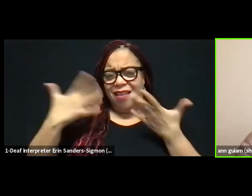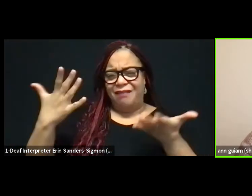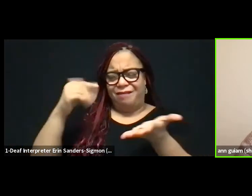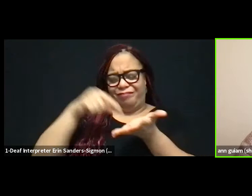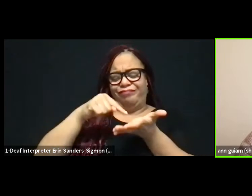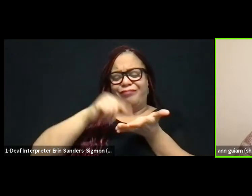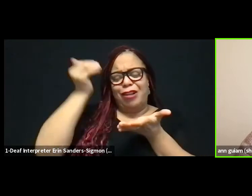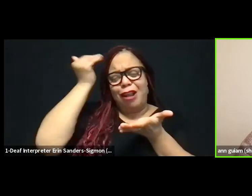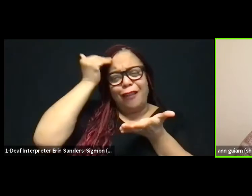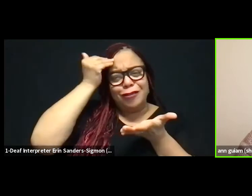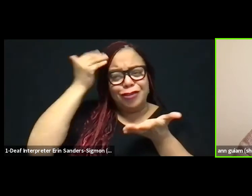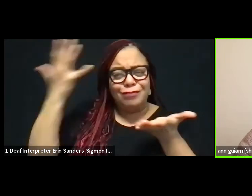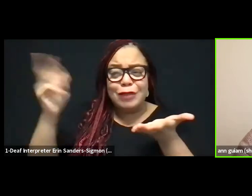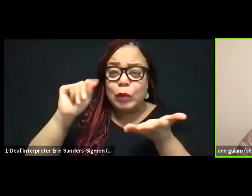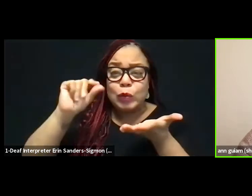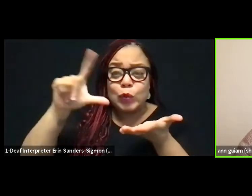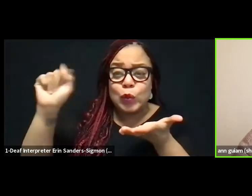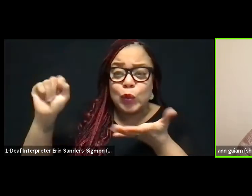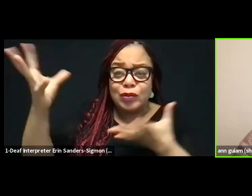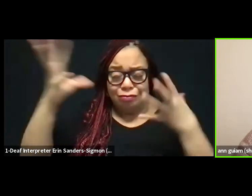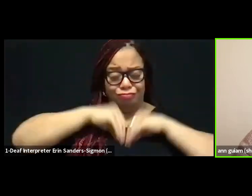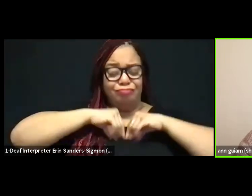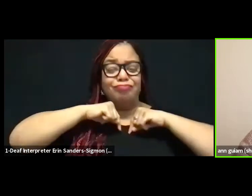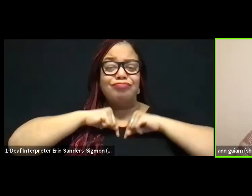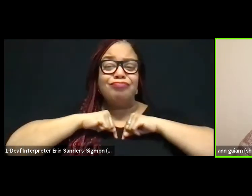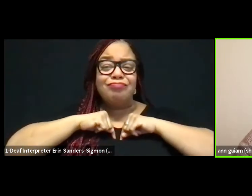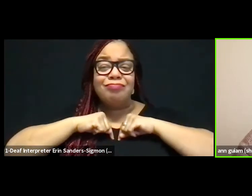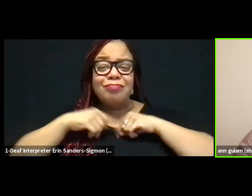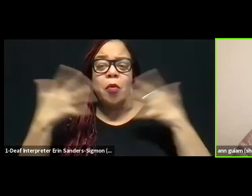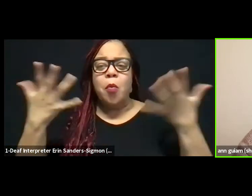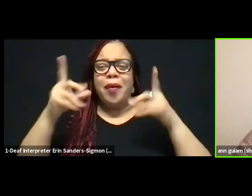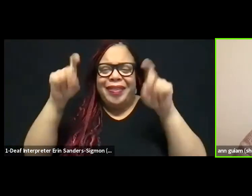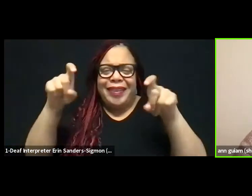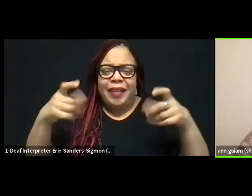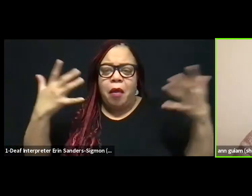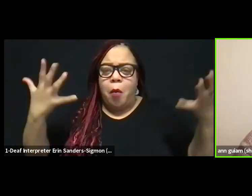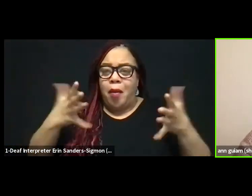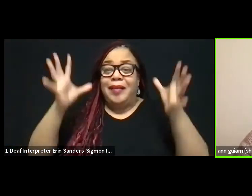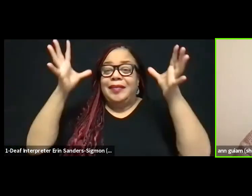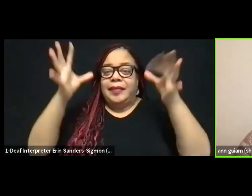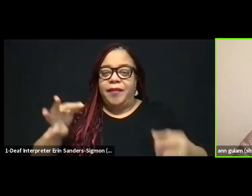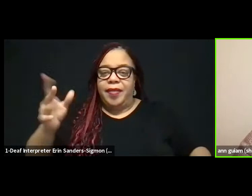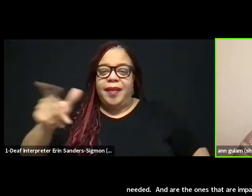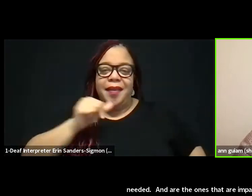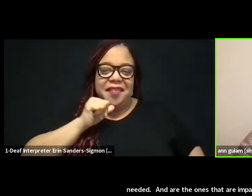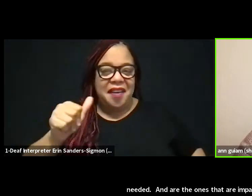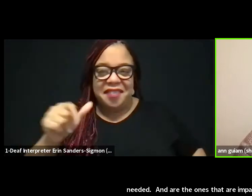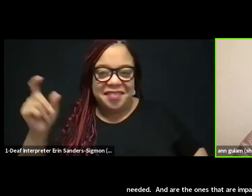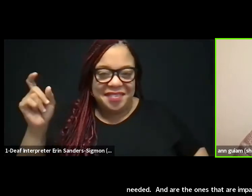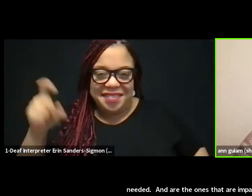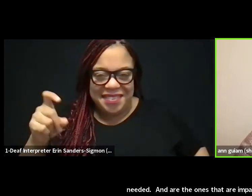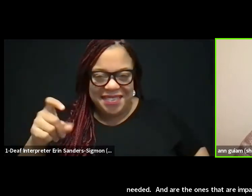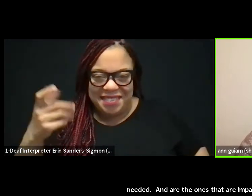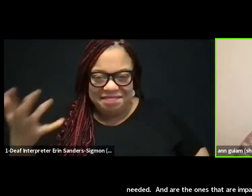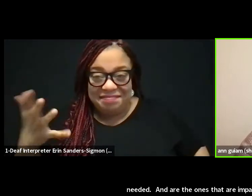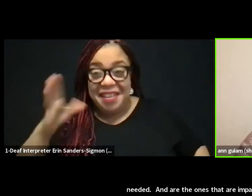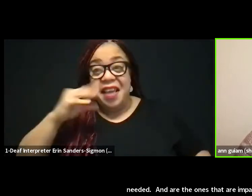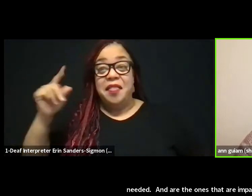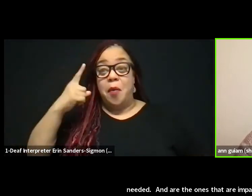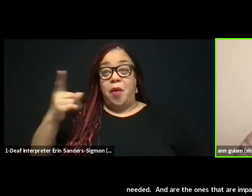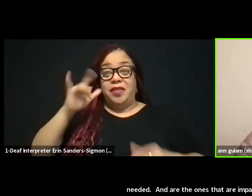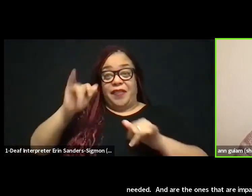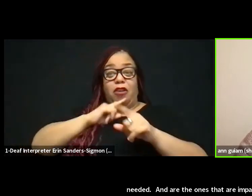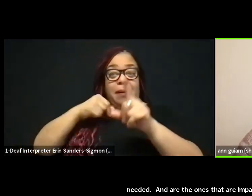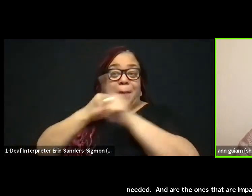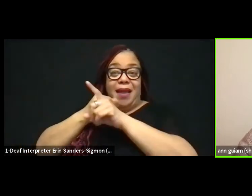are impacted and going through these challenges on a daily basis. They know what they want for